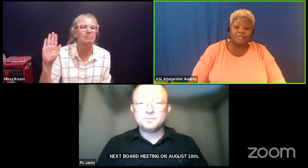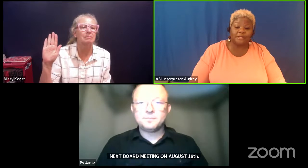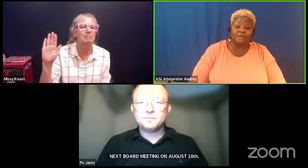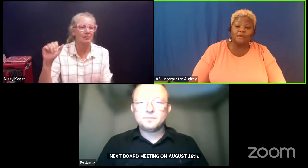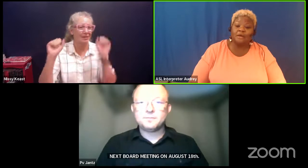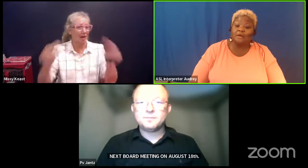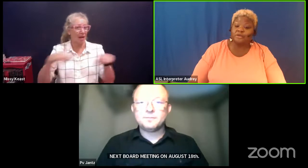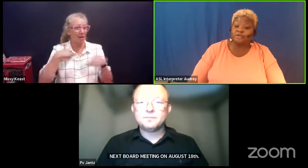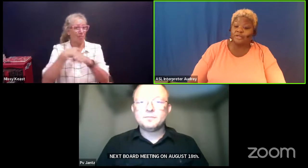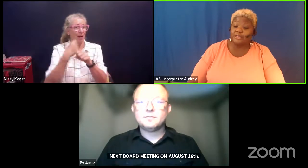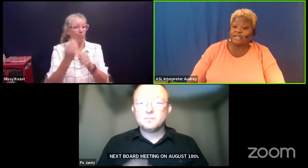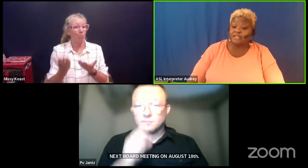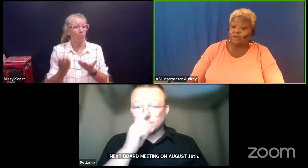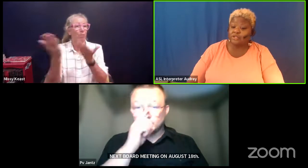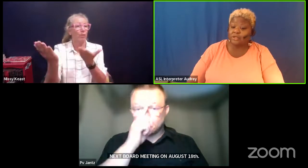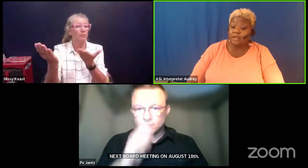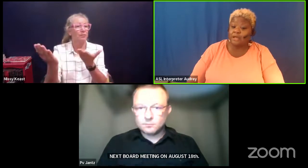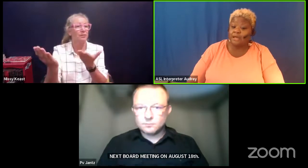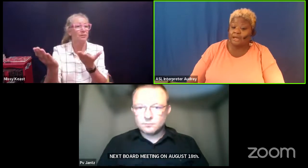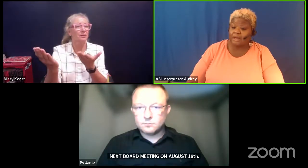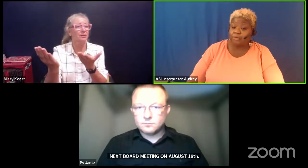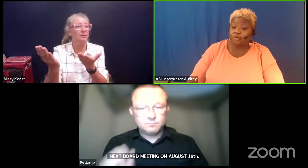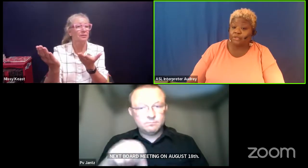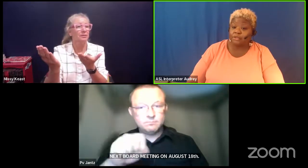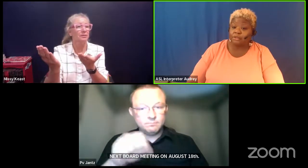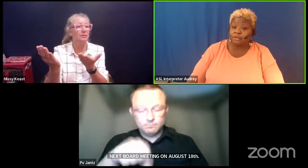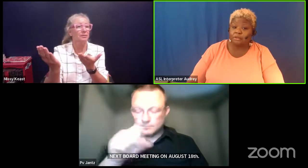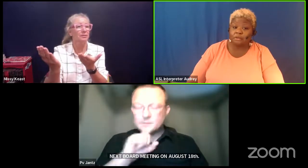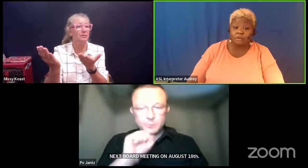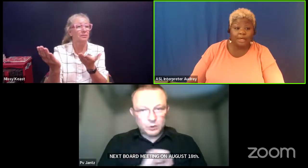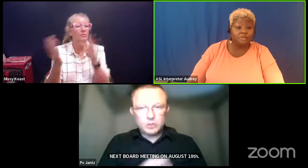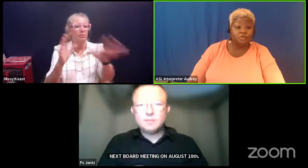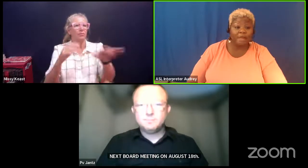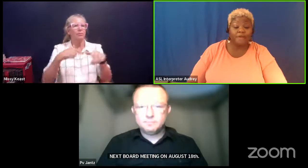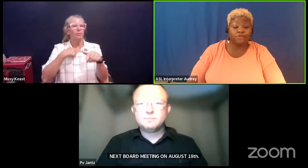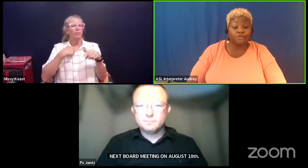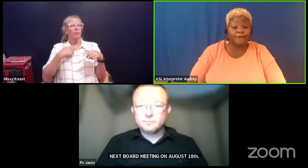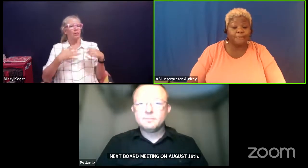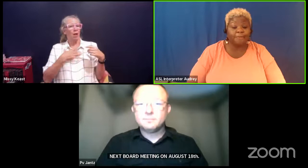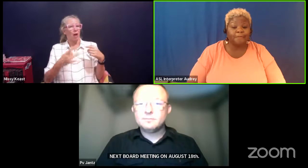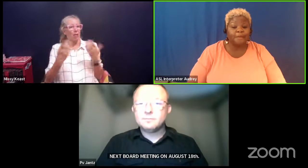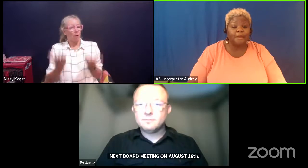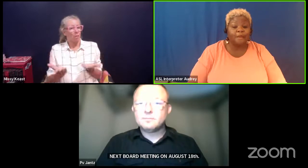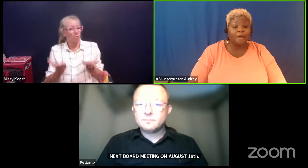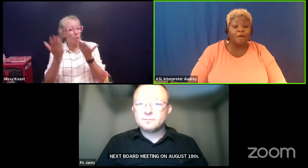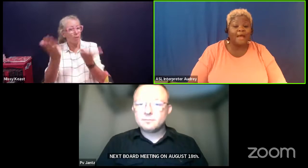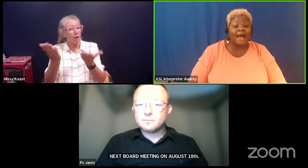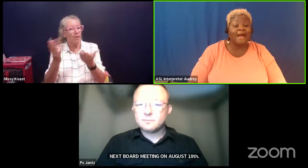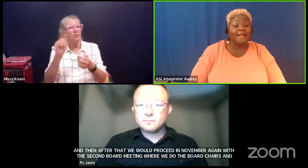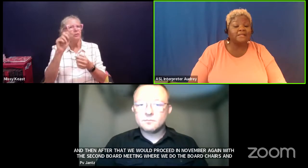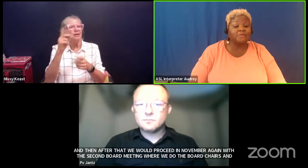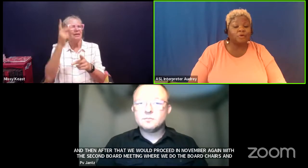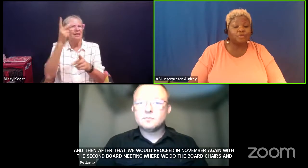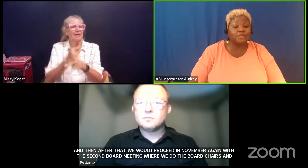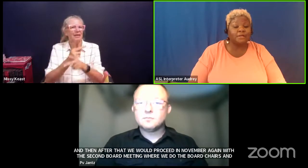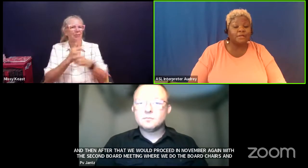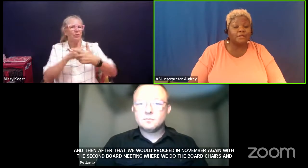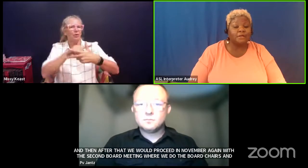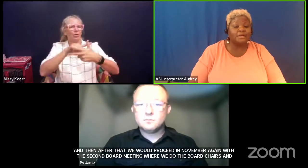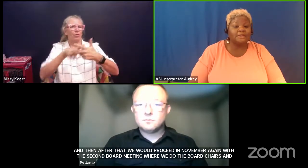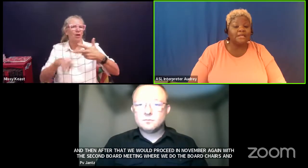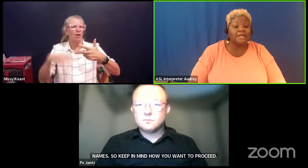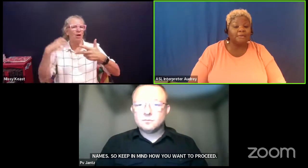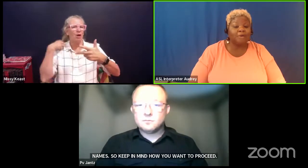want to proceed. Commissioner Keys has a question. Can I make a motion? Yes, you may, sure. Okay, I'd like to